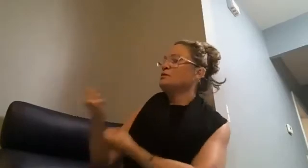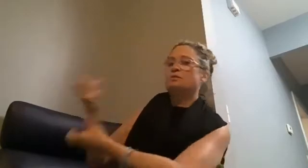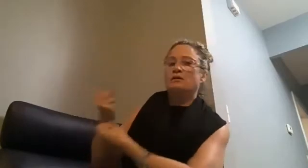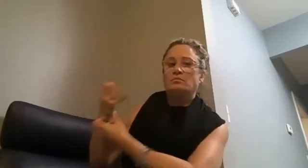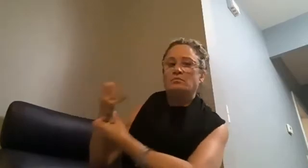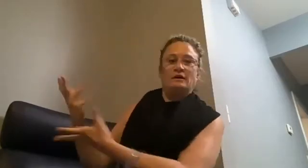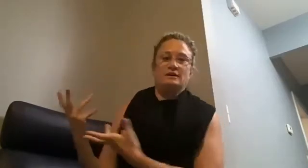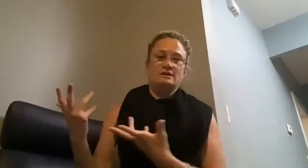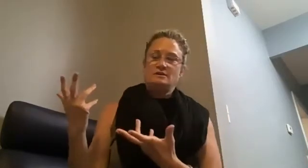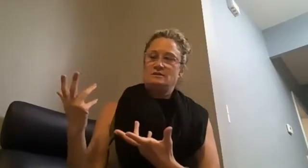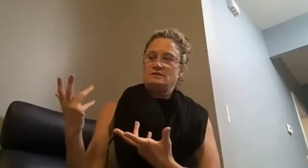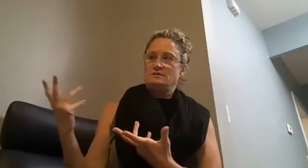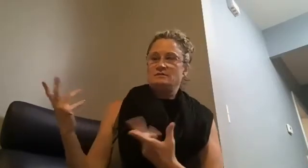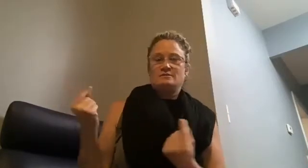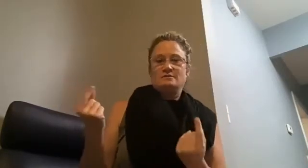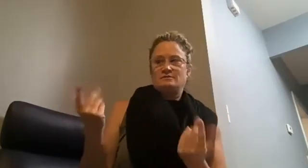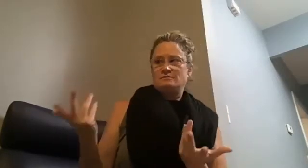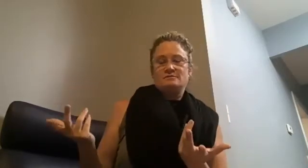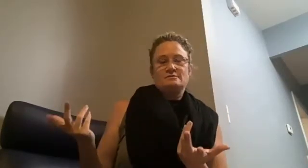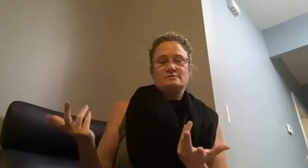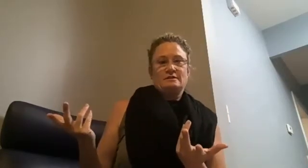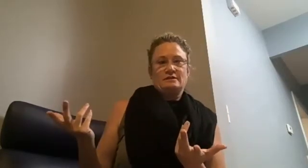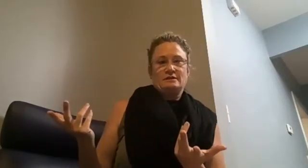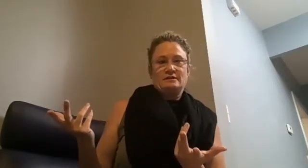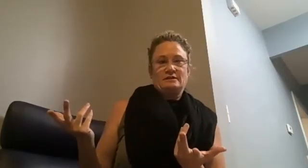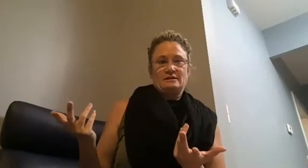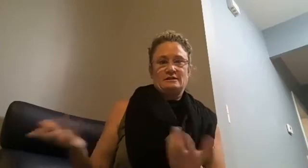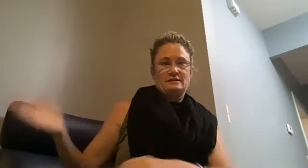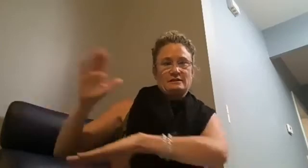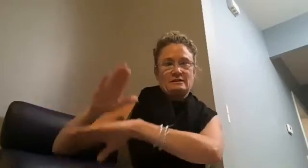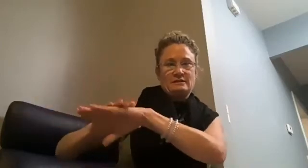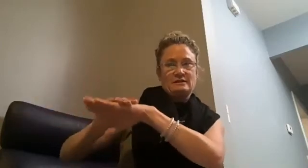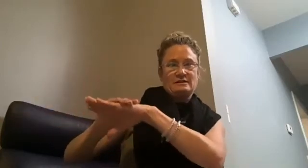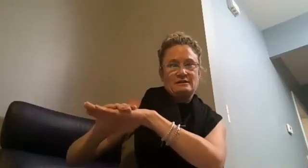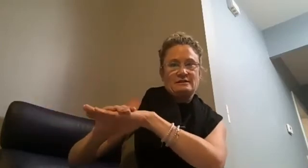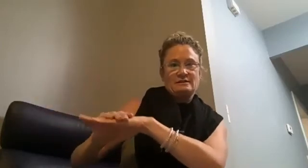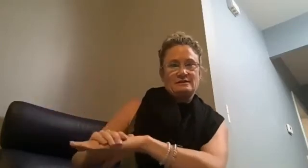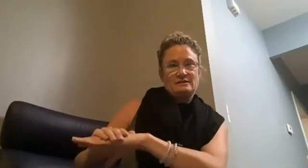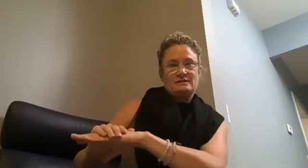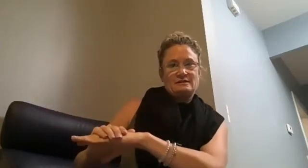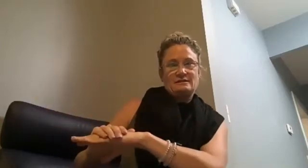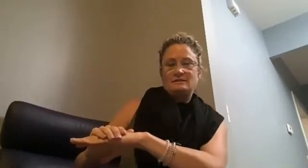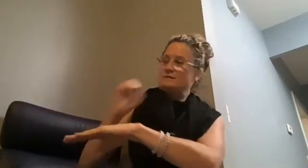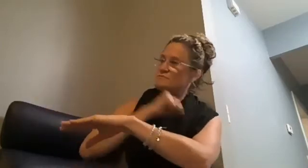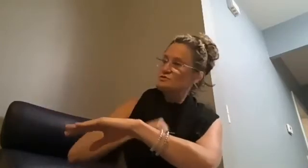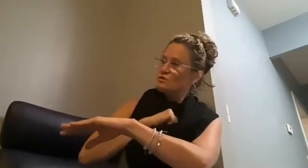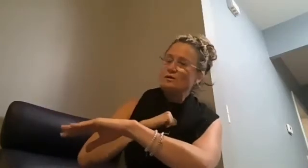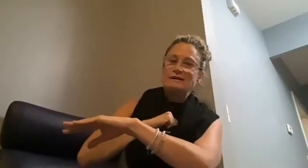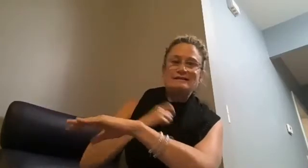thing where he put his hand over my hand and was like, I'm sorry that stuff happened to you. Like, in a